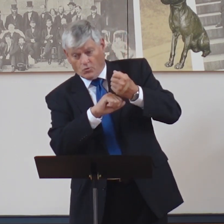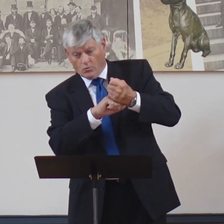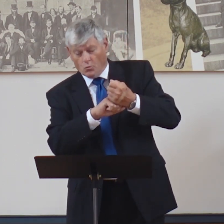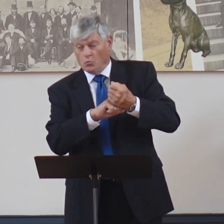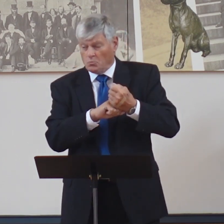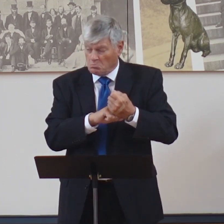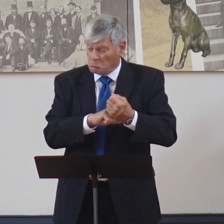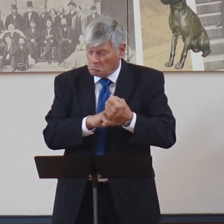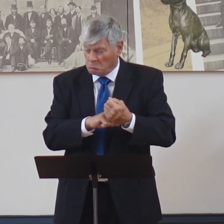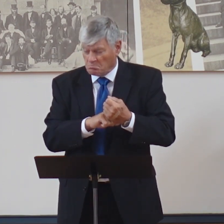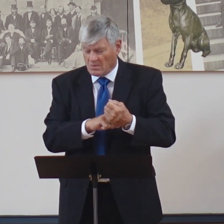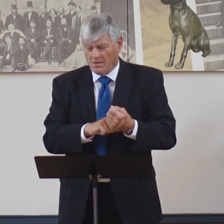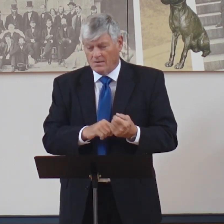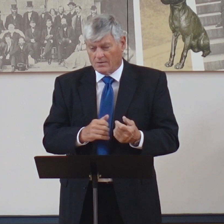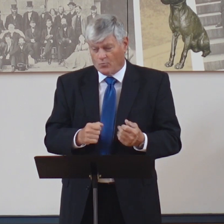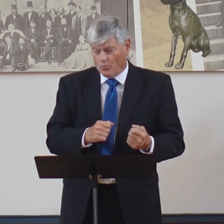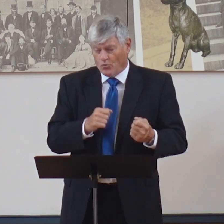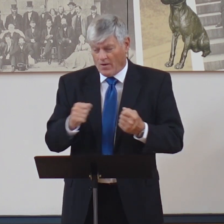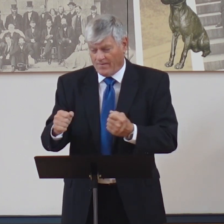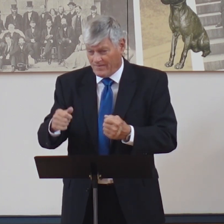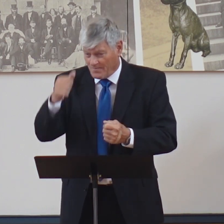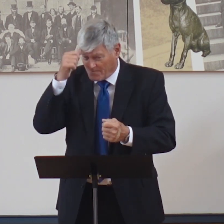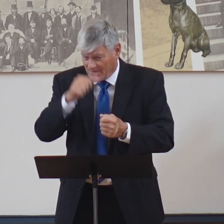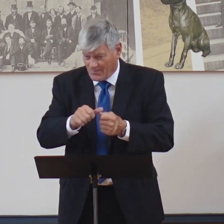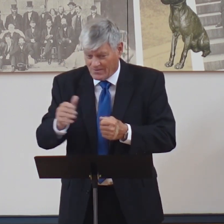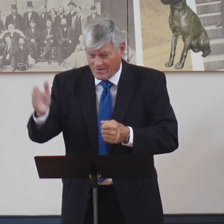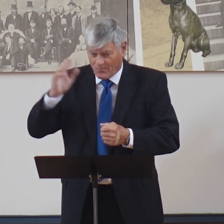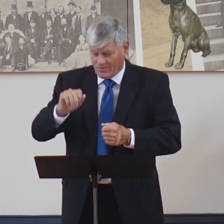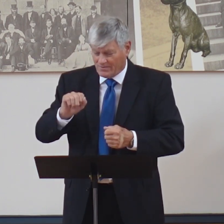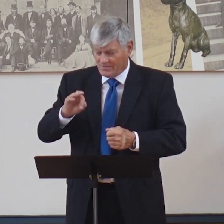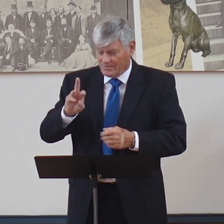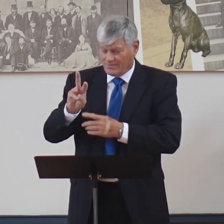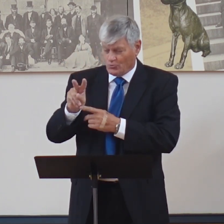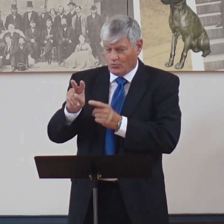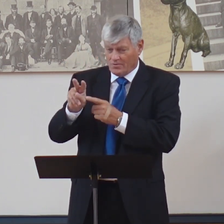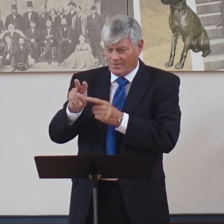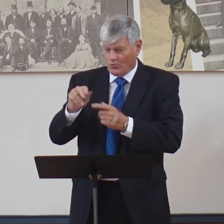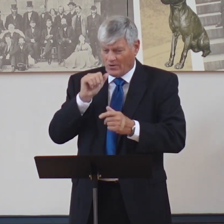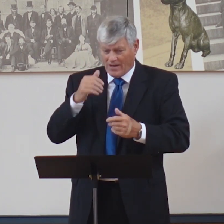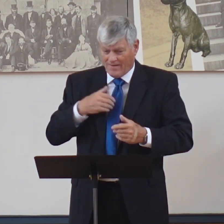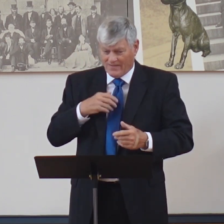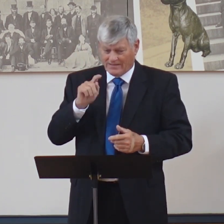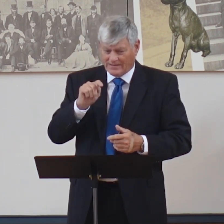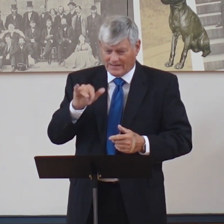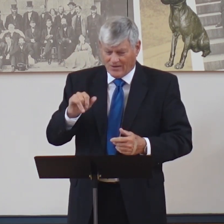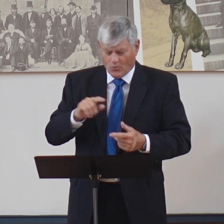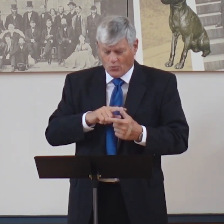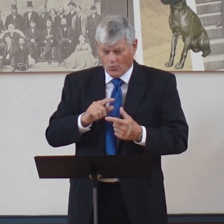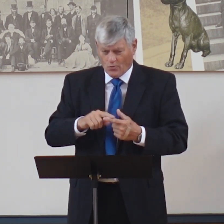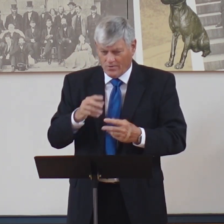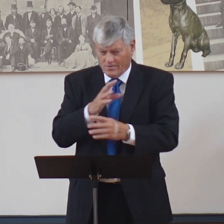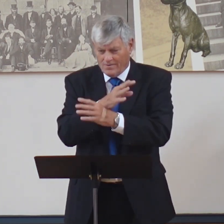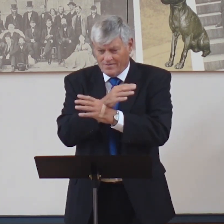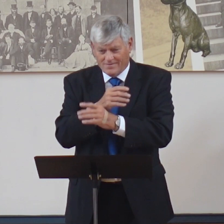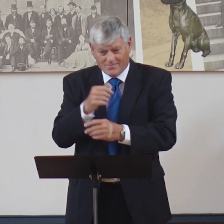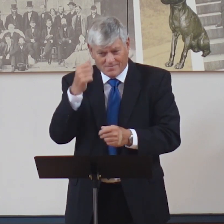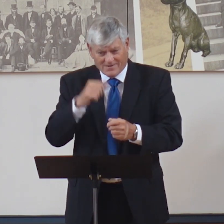is asking her mother for support. Back then, in 1962, there was no TTY, there was no